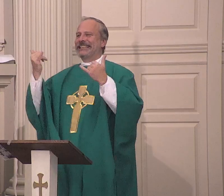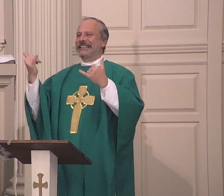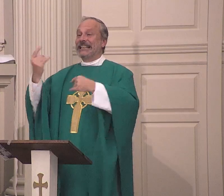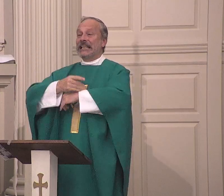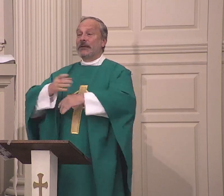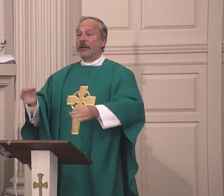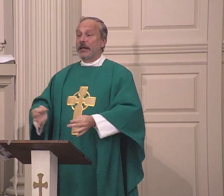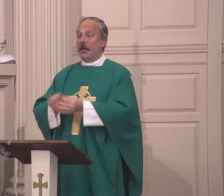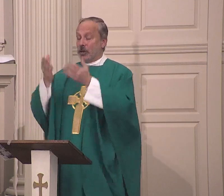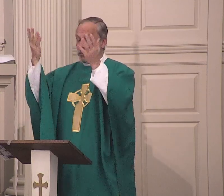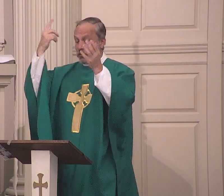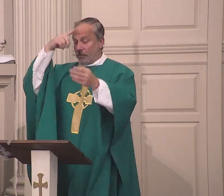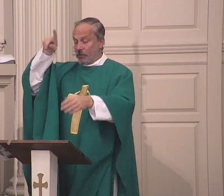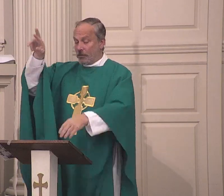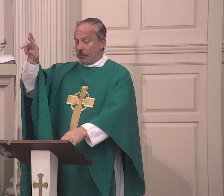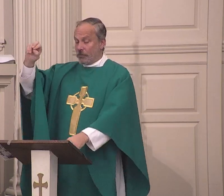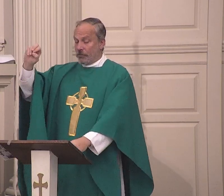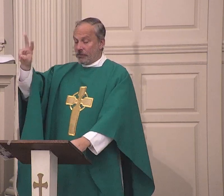your